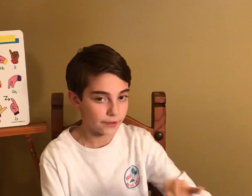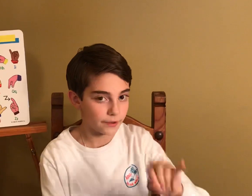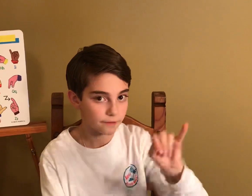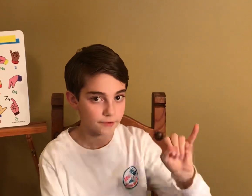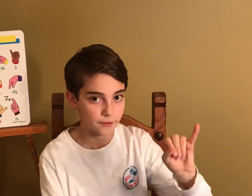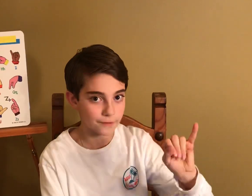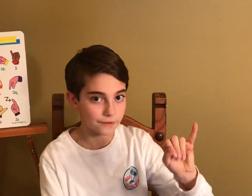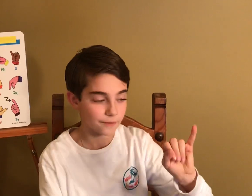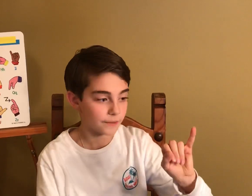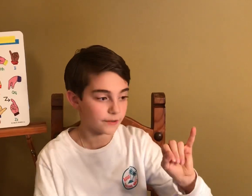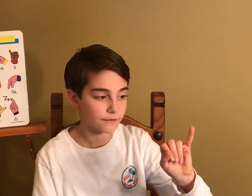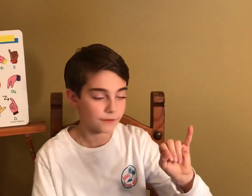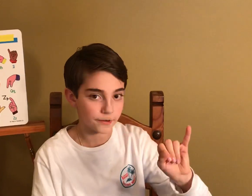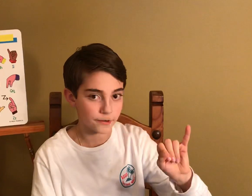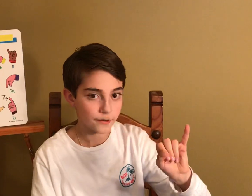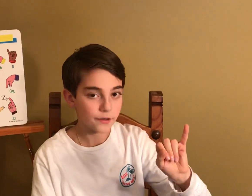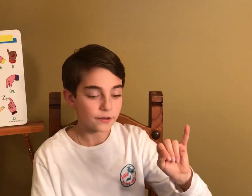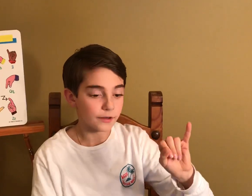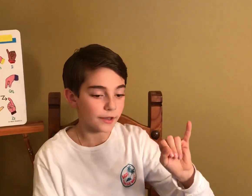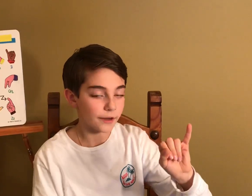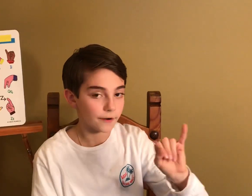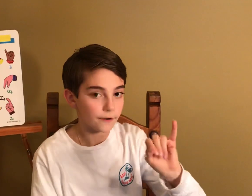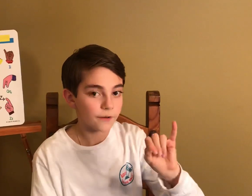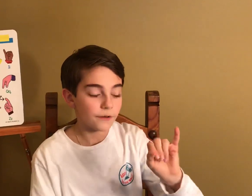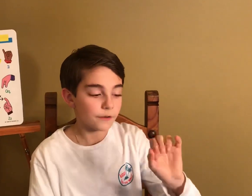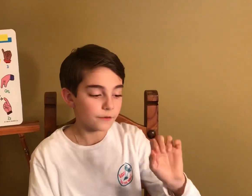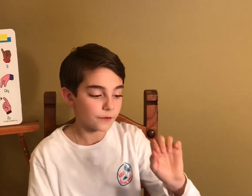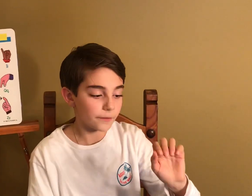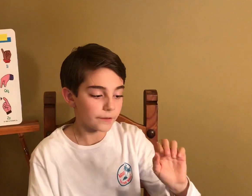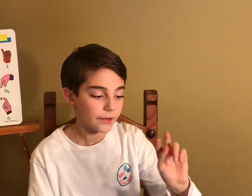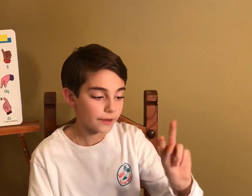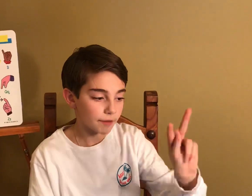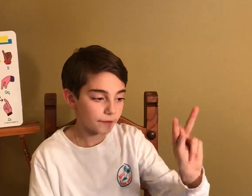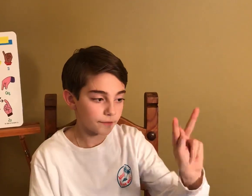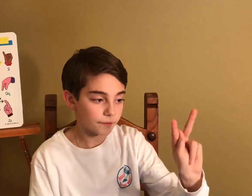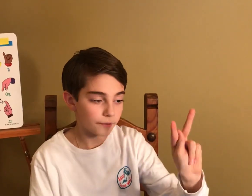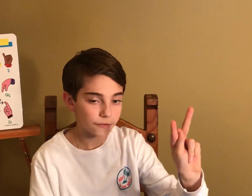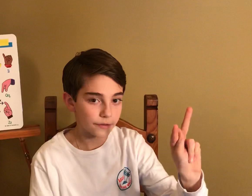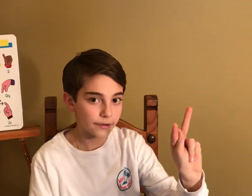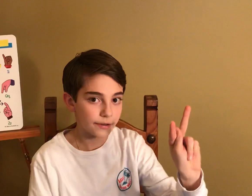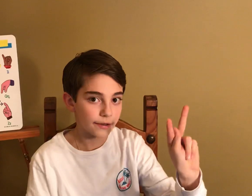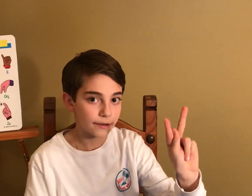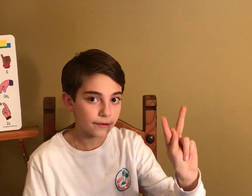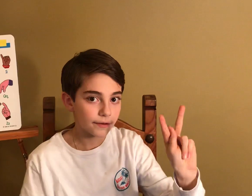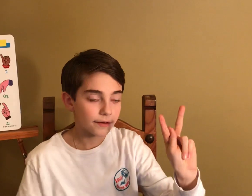out a J with your pinky finger in the air. So K looks like a K.